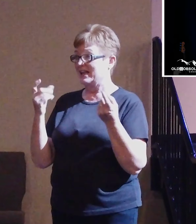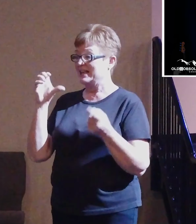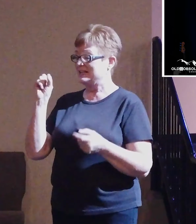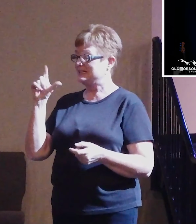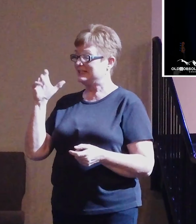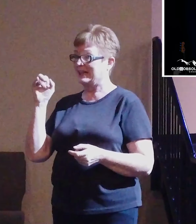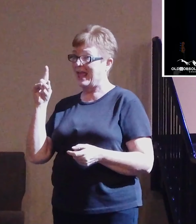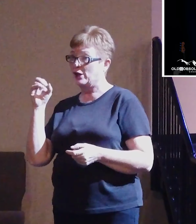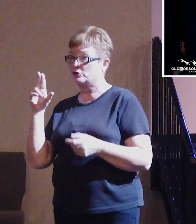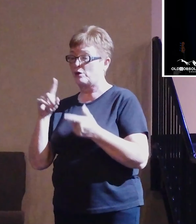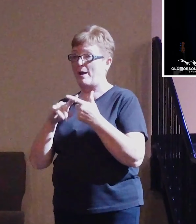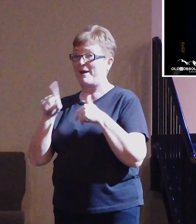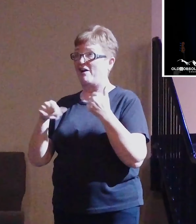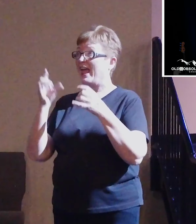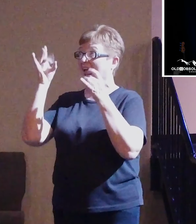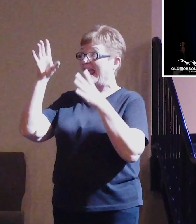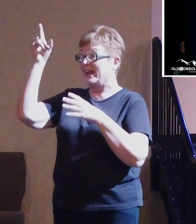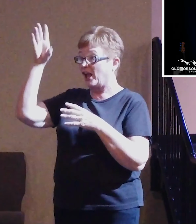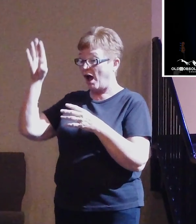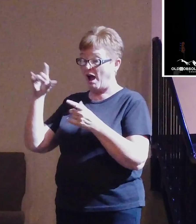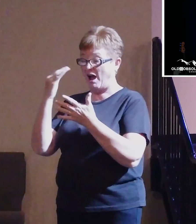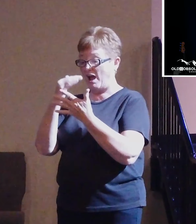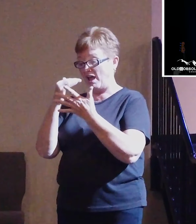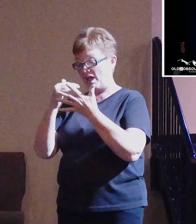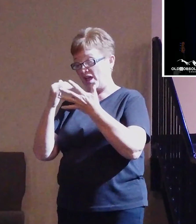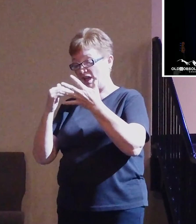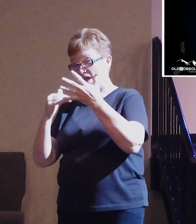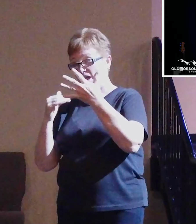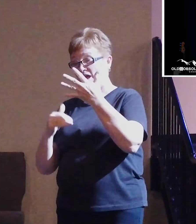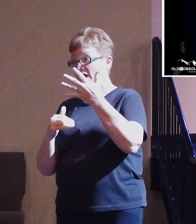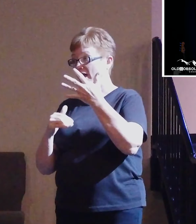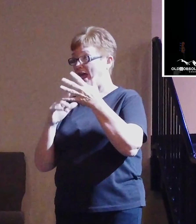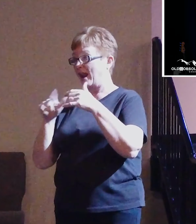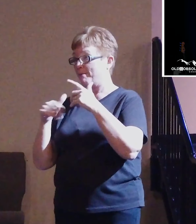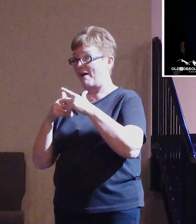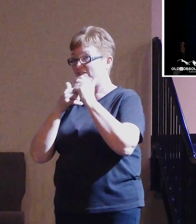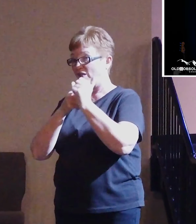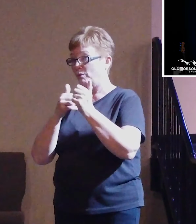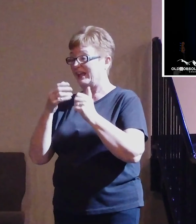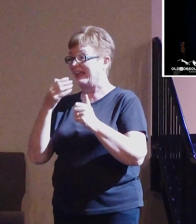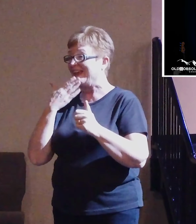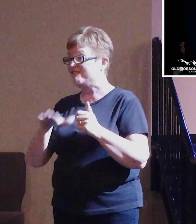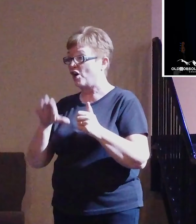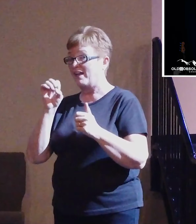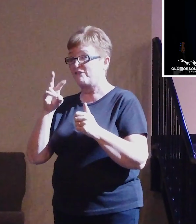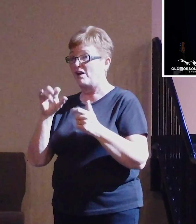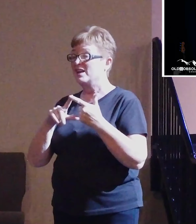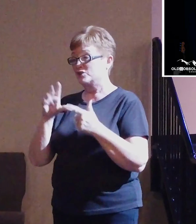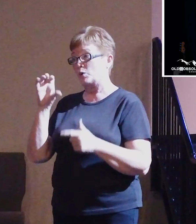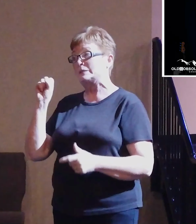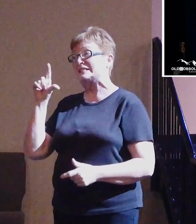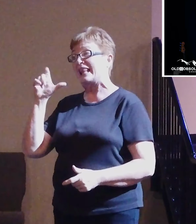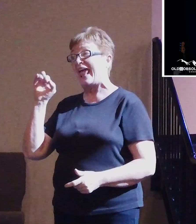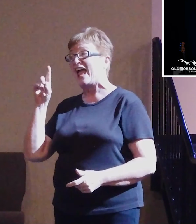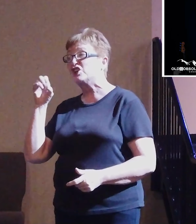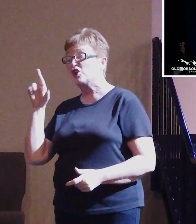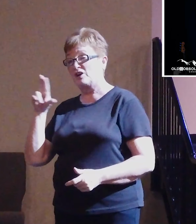things like hating God and inventing evil. So it's a pretty nasty thing to do.